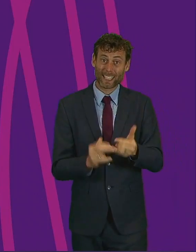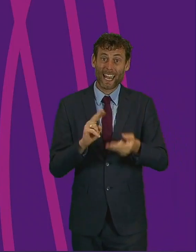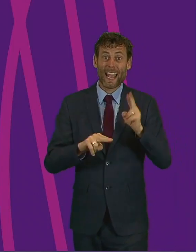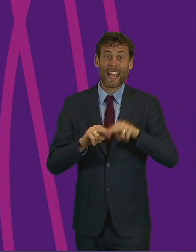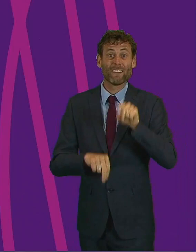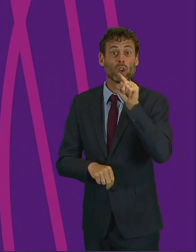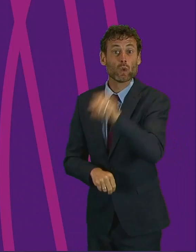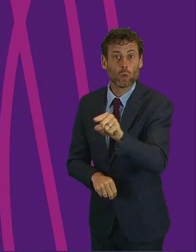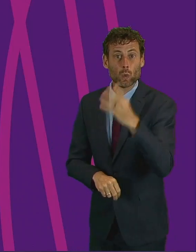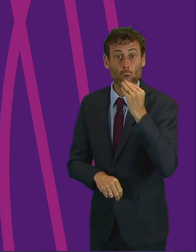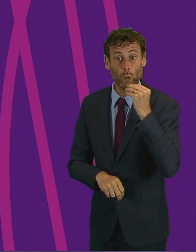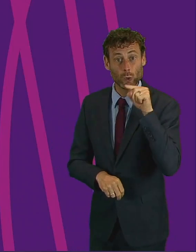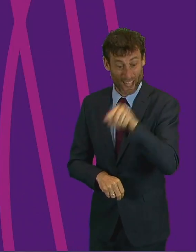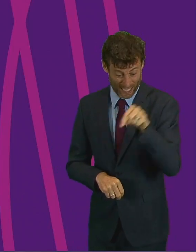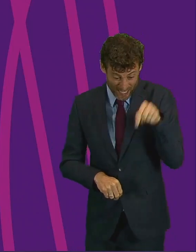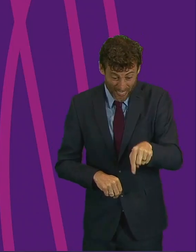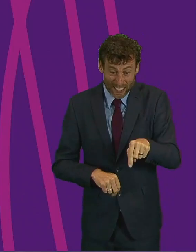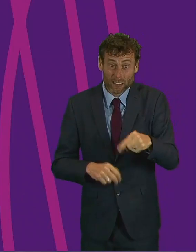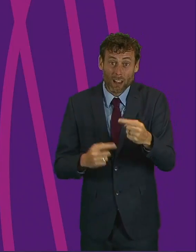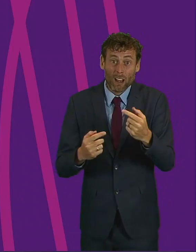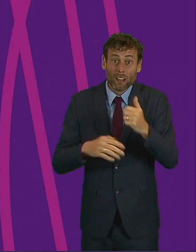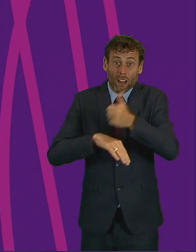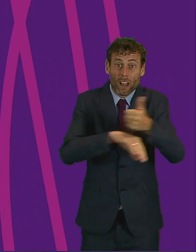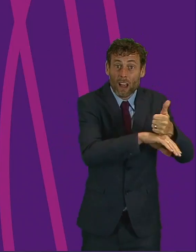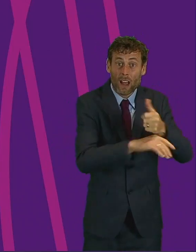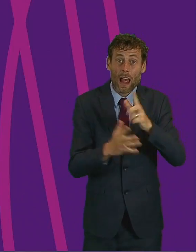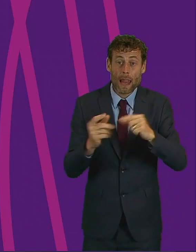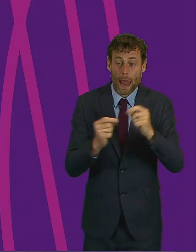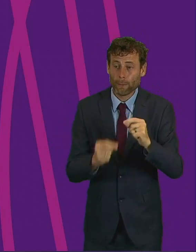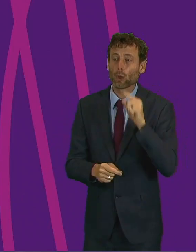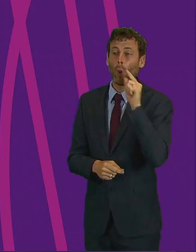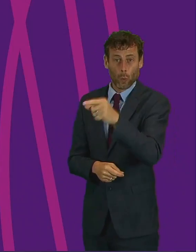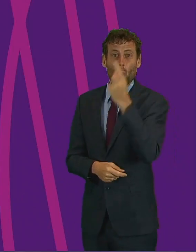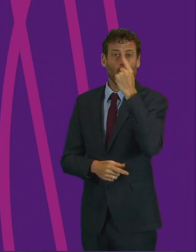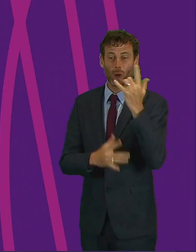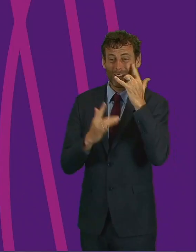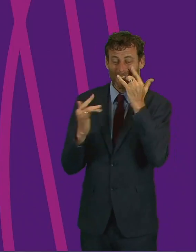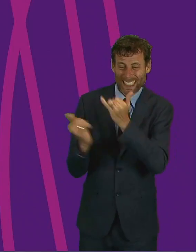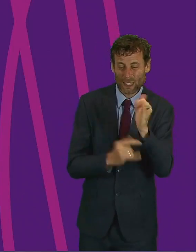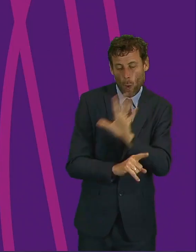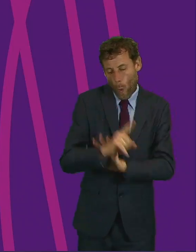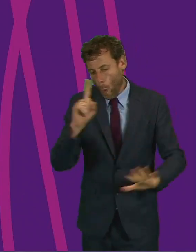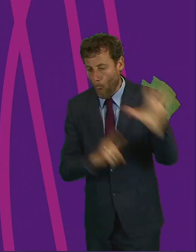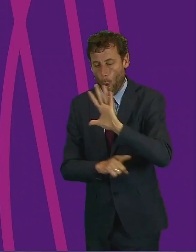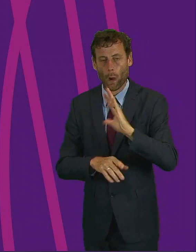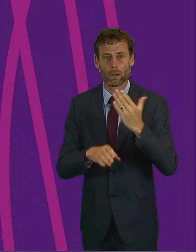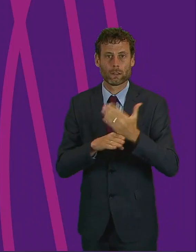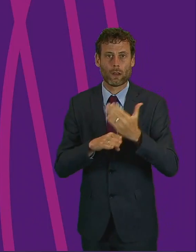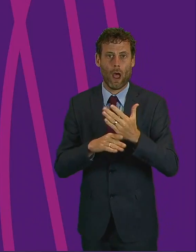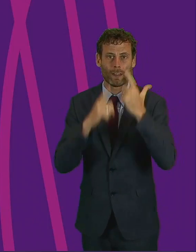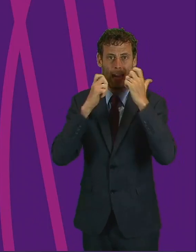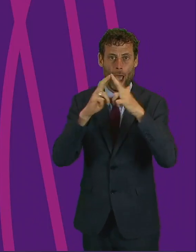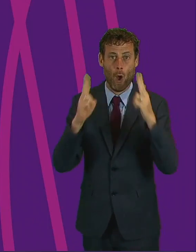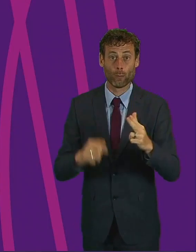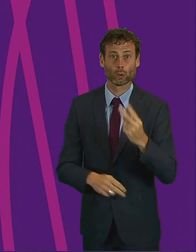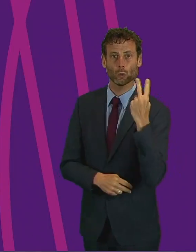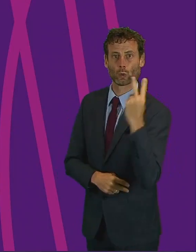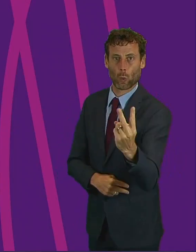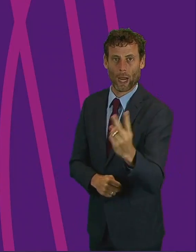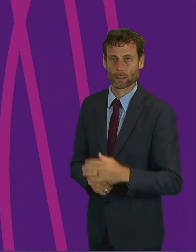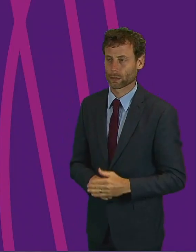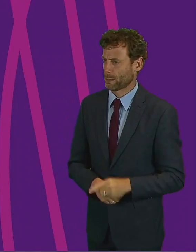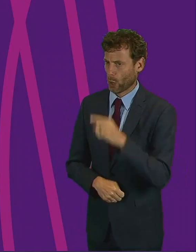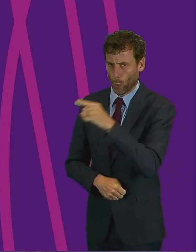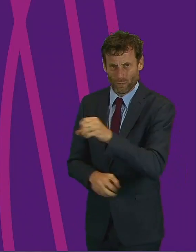could have tested all the residents and staff at care homes twice. Instead, capacity is being squandered, and care home workers